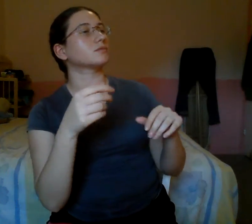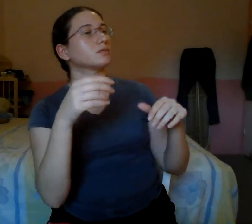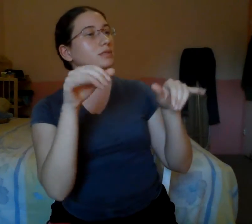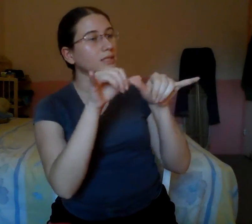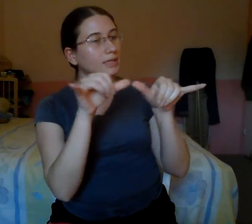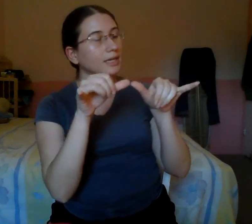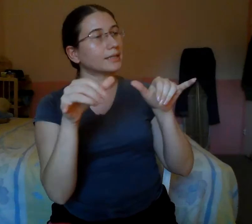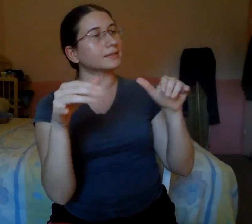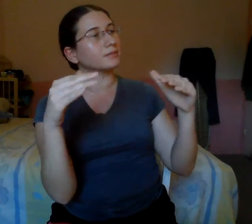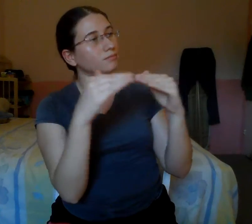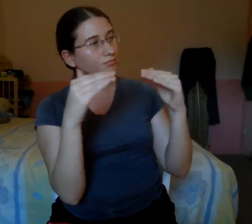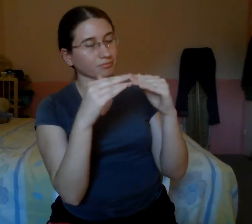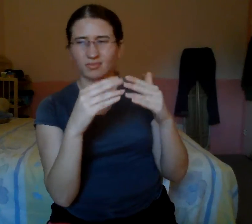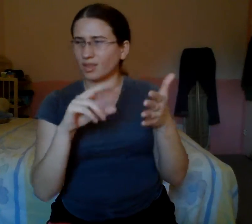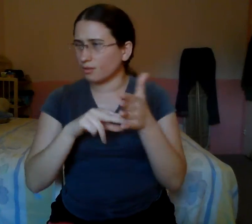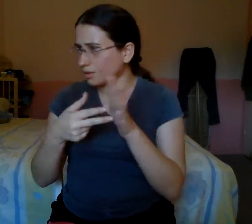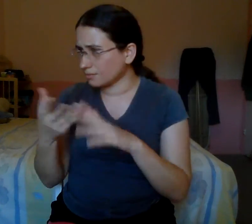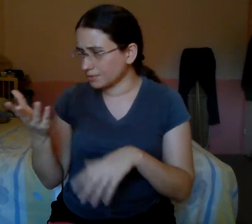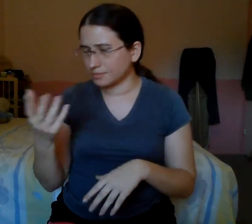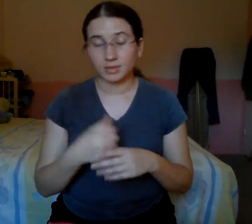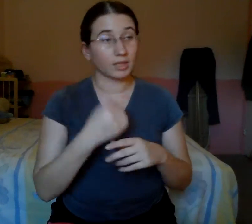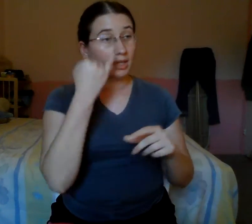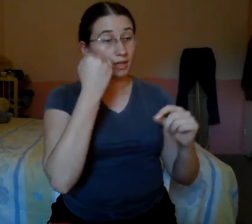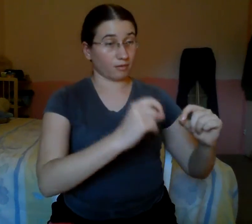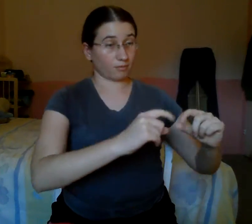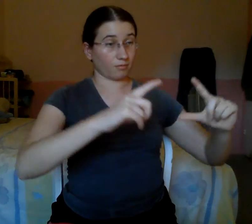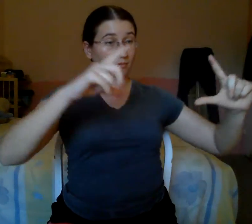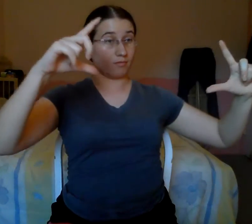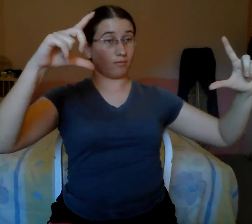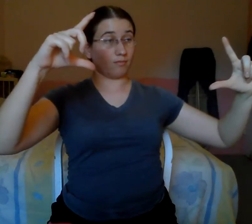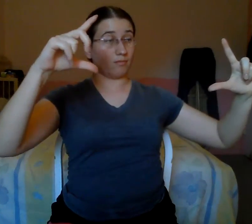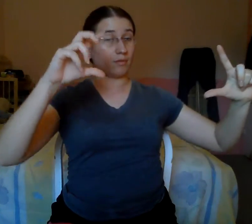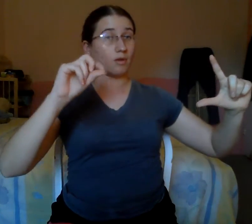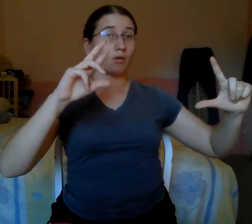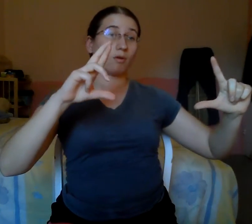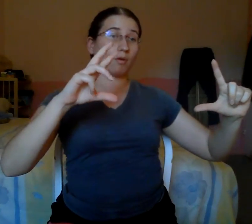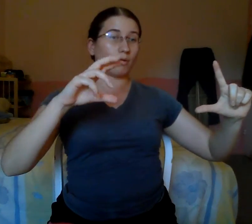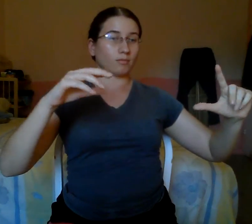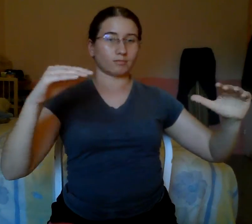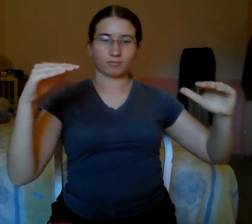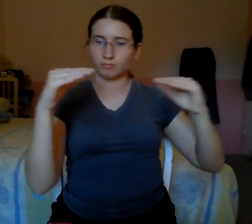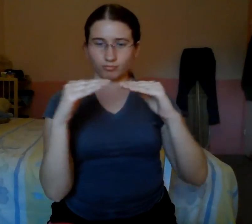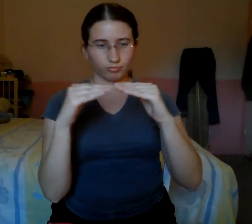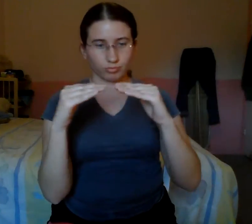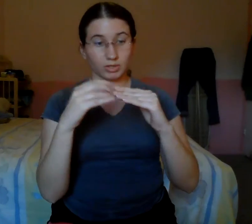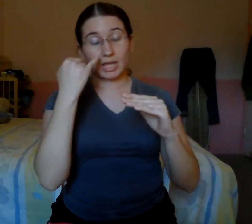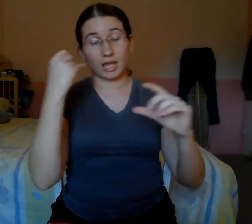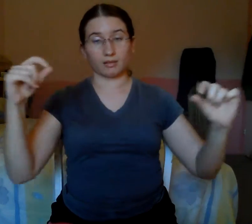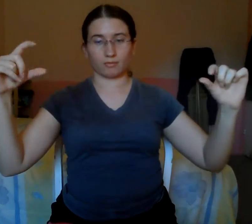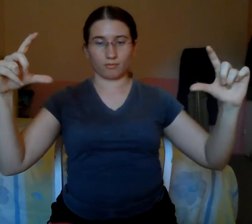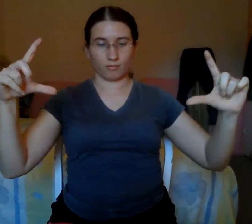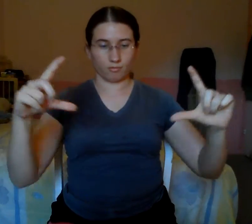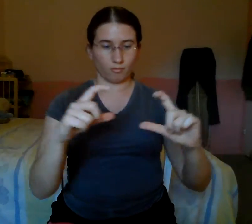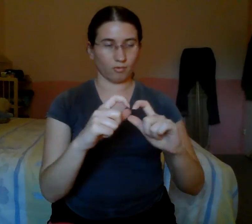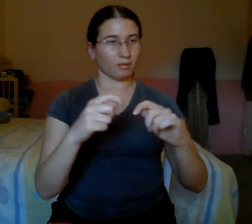mean? That if you enlarged it, it would be the same as the other triangle. If you shrank it, it'd be the same as the other side. Okay, very